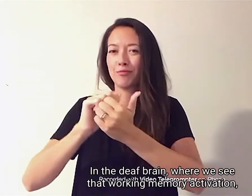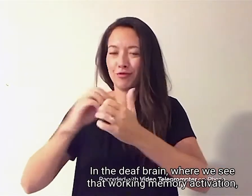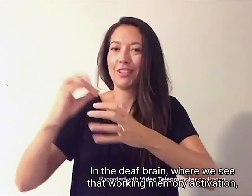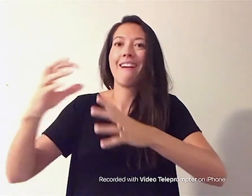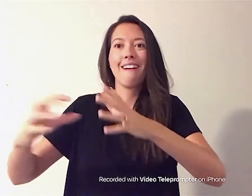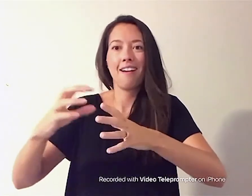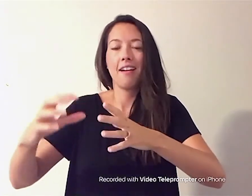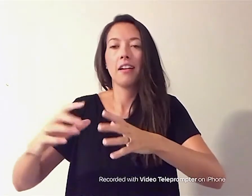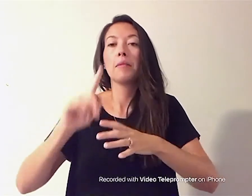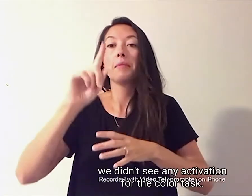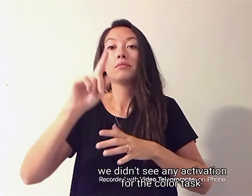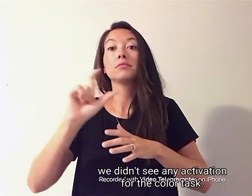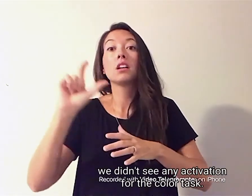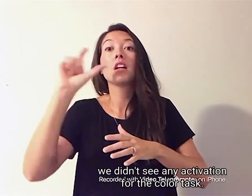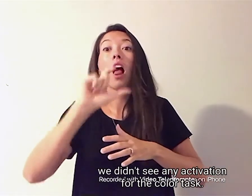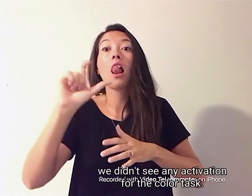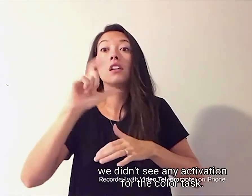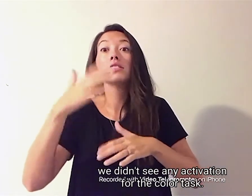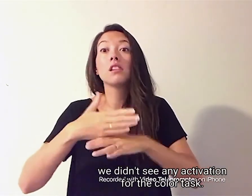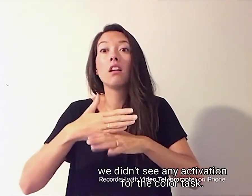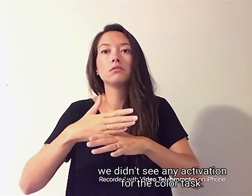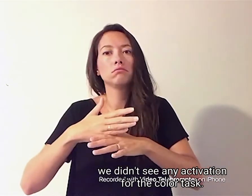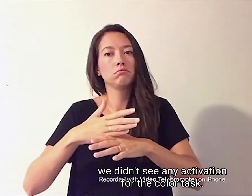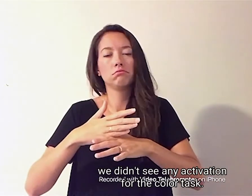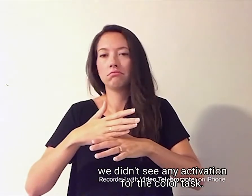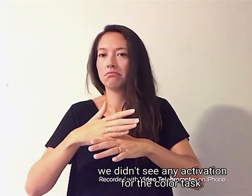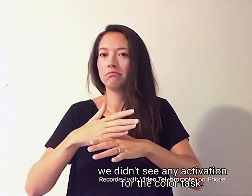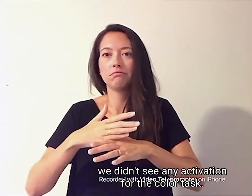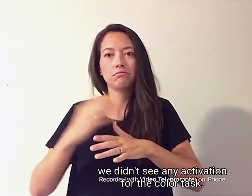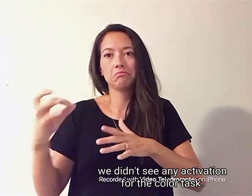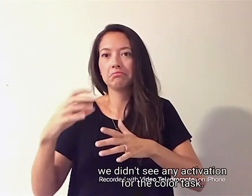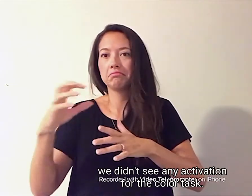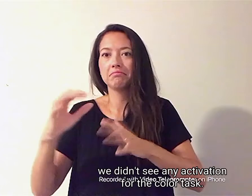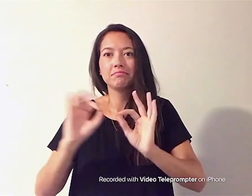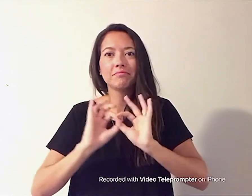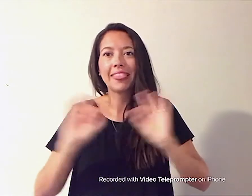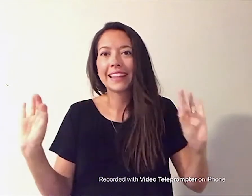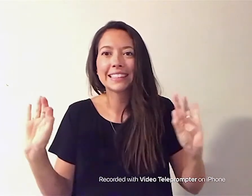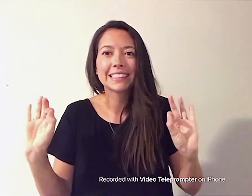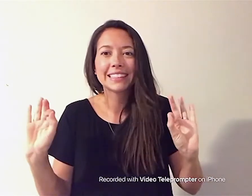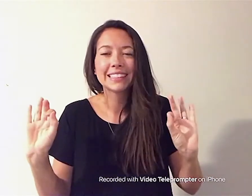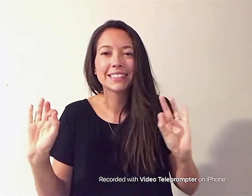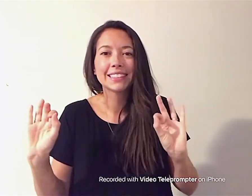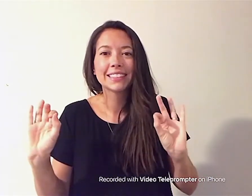activation, we didn't see any activation for the colour task.